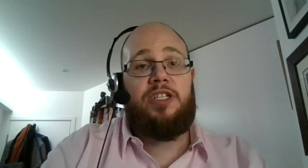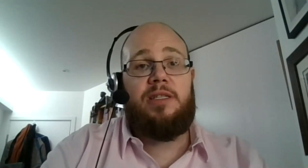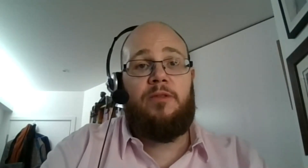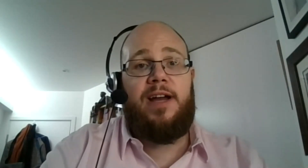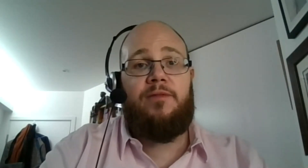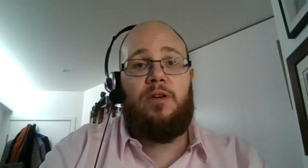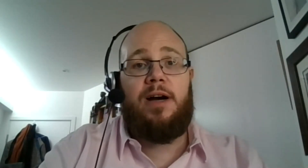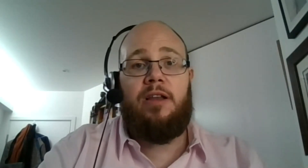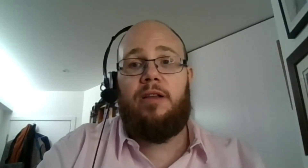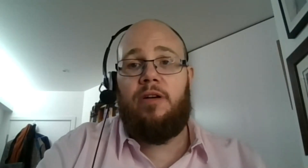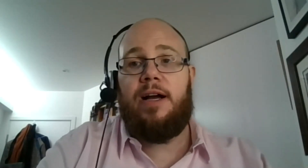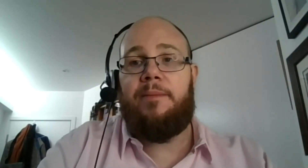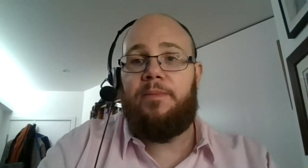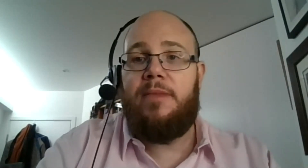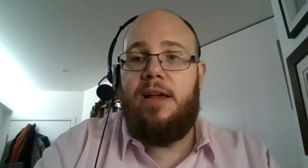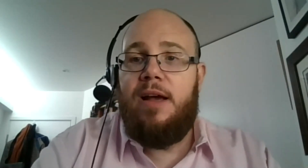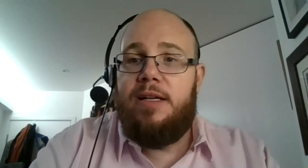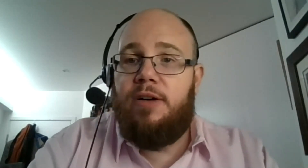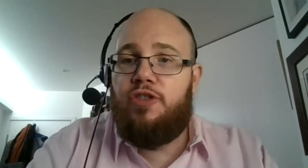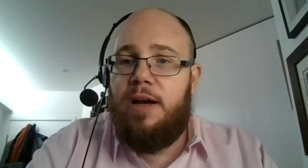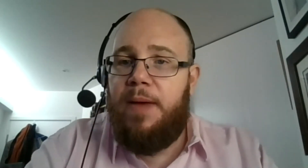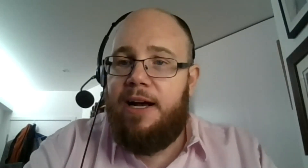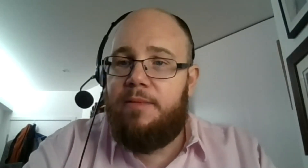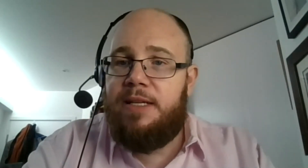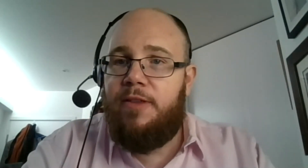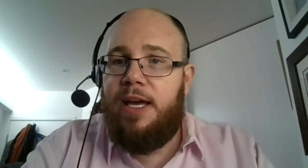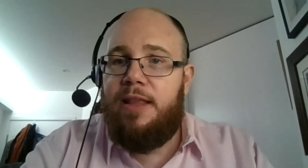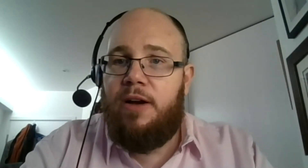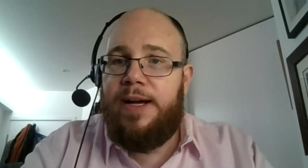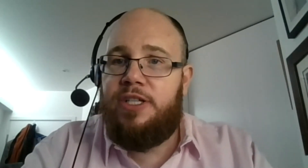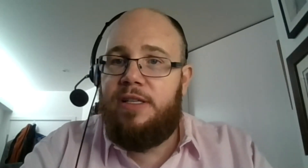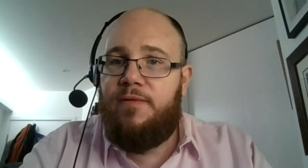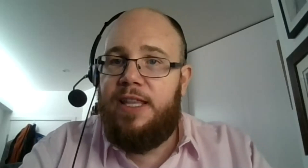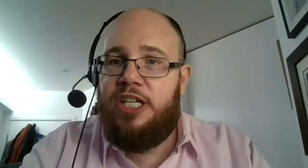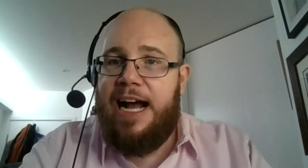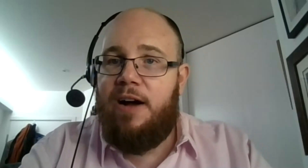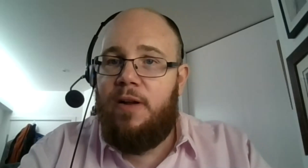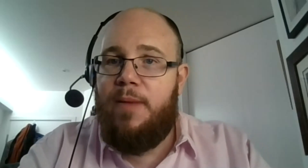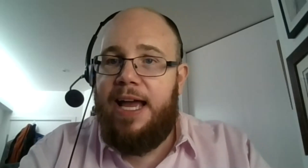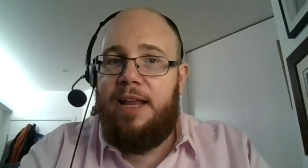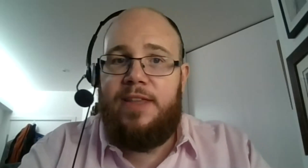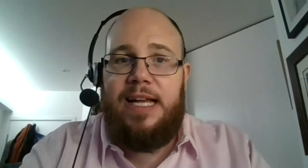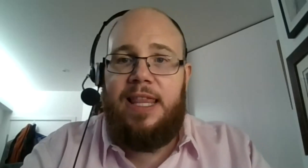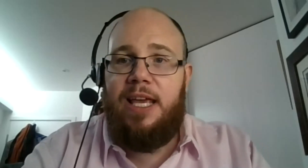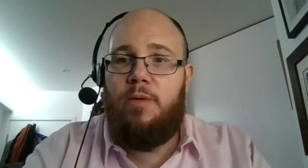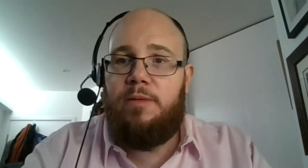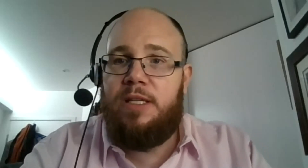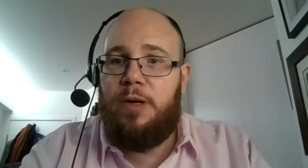I'm afraid, for quite a lot longer. So I'll try and pick up some of the questions for the chat, Holly May, and if there's anything you want to pull